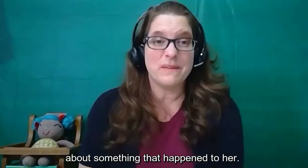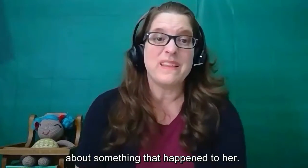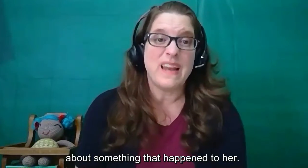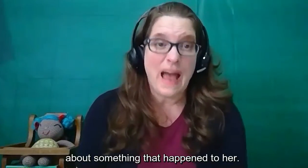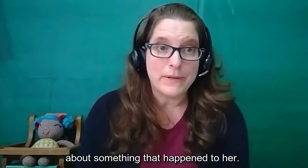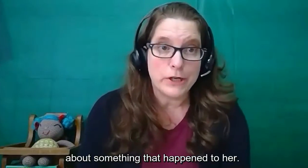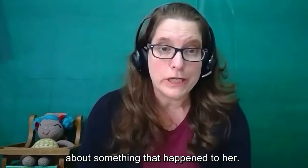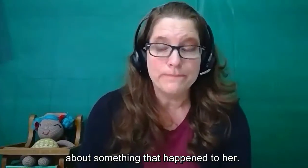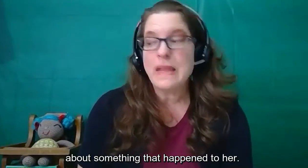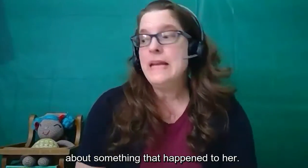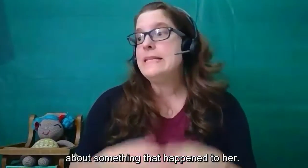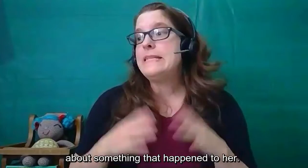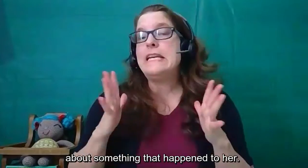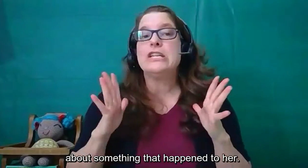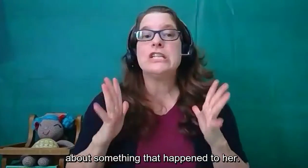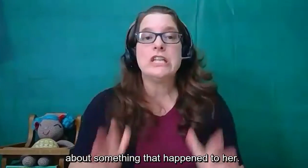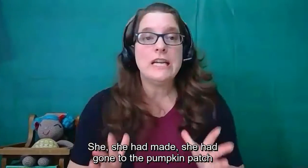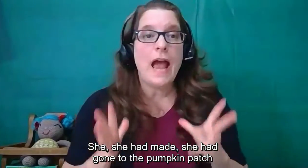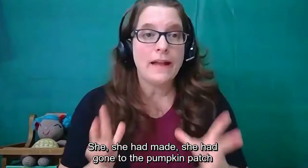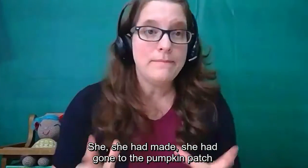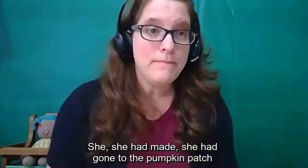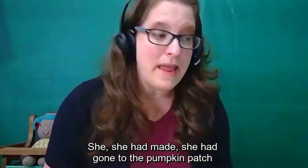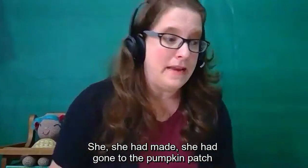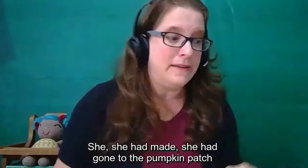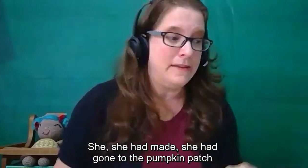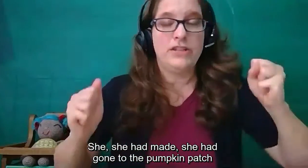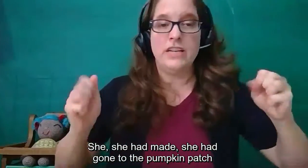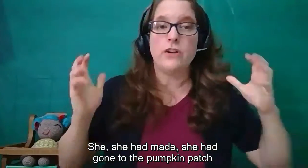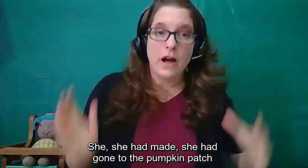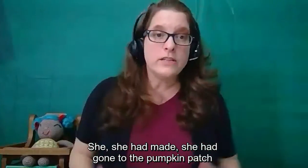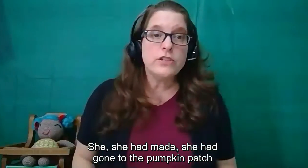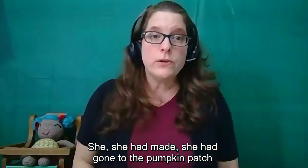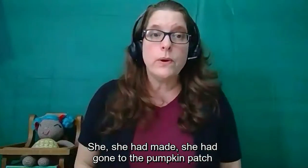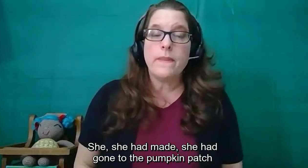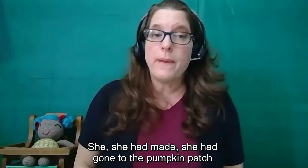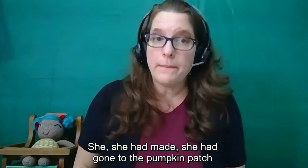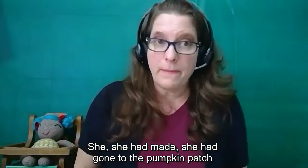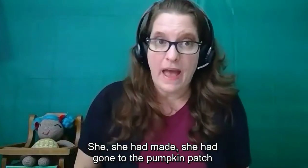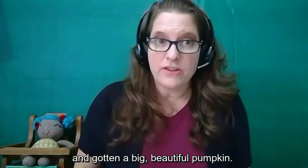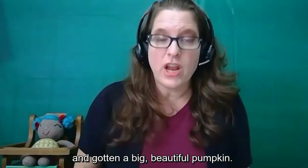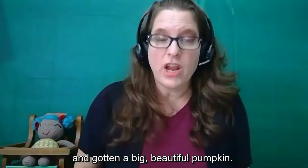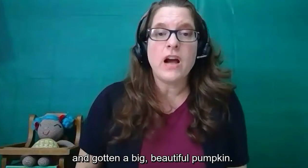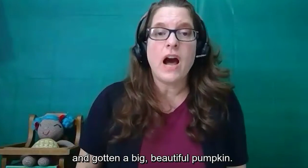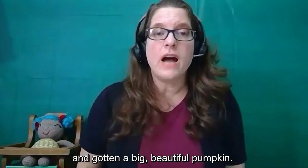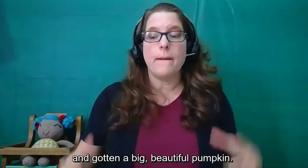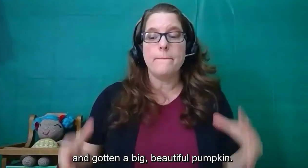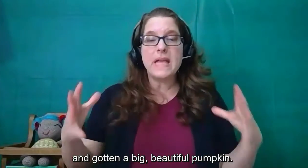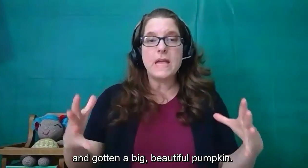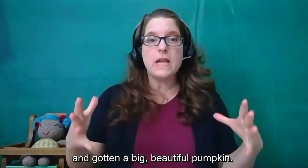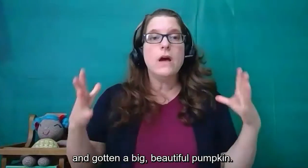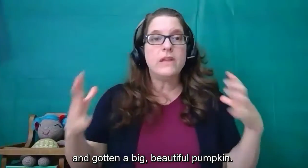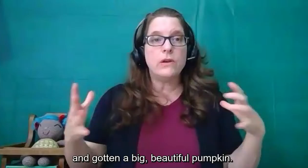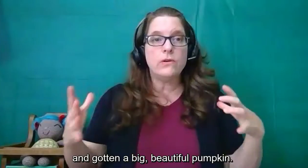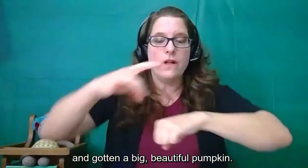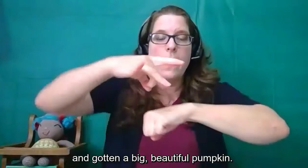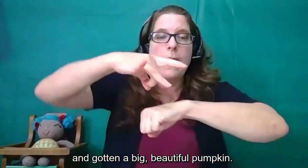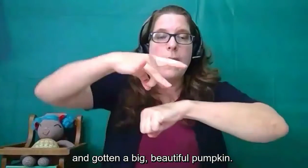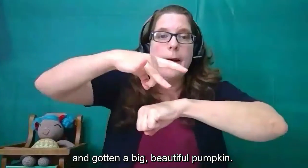that happened to her. See, she had gone to the pumpkin patch and gotten a big, beautiful